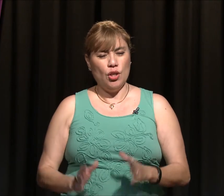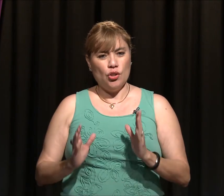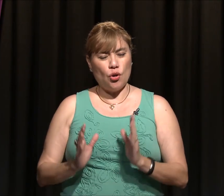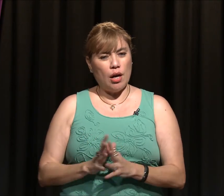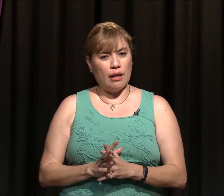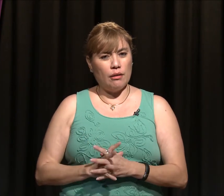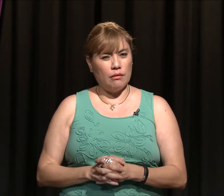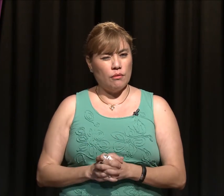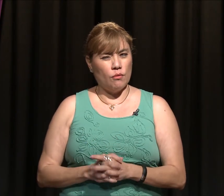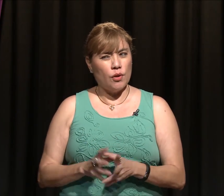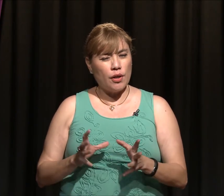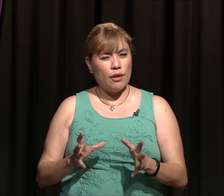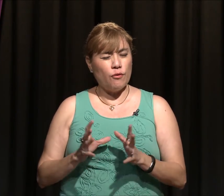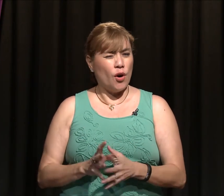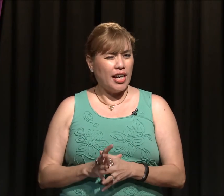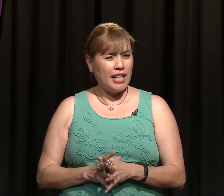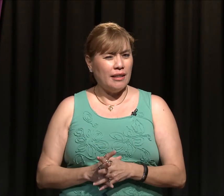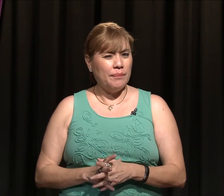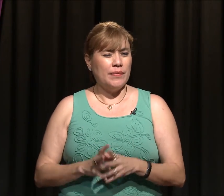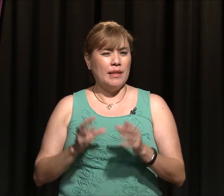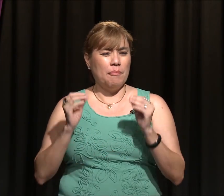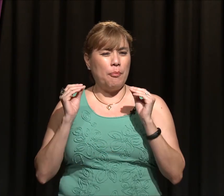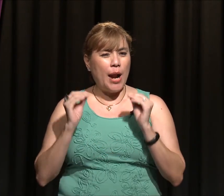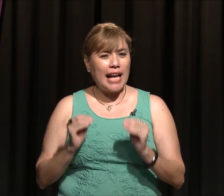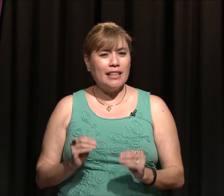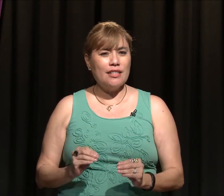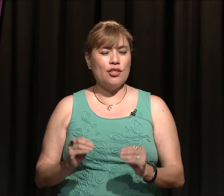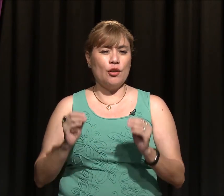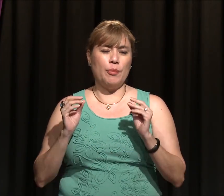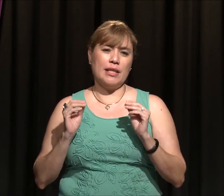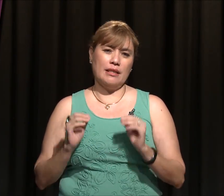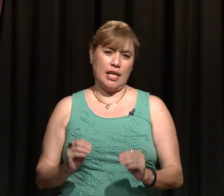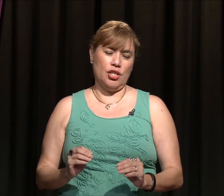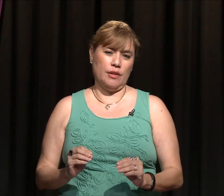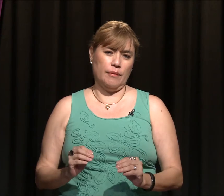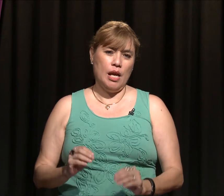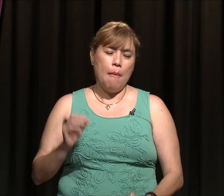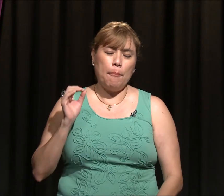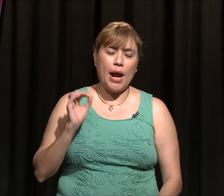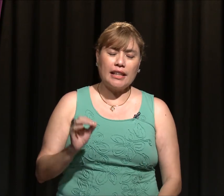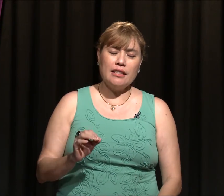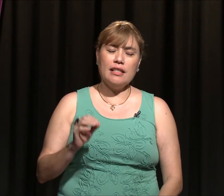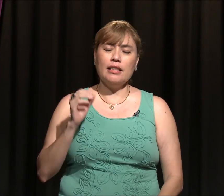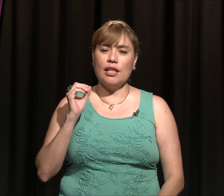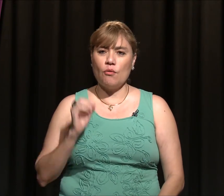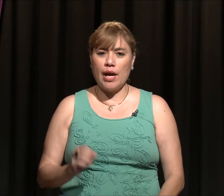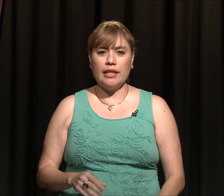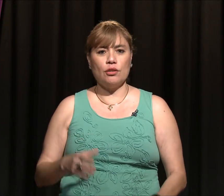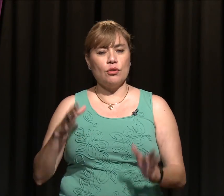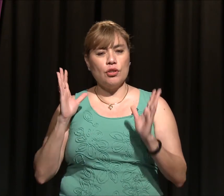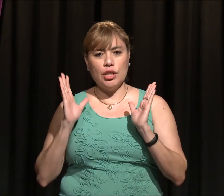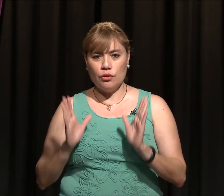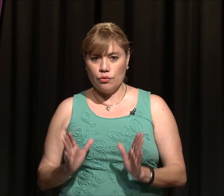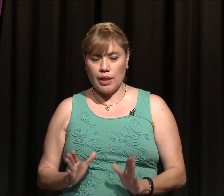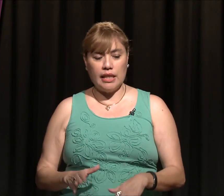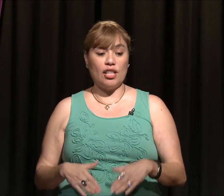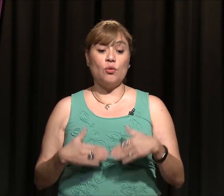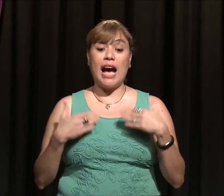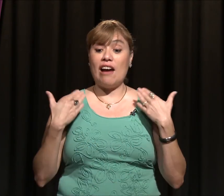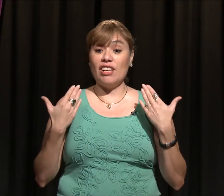So, a word of warning, practice your presentation. Practice it in a way that you don't need to read, that you have an